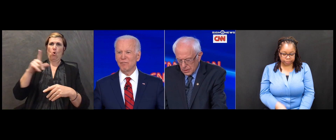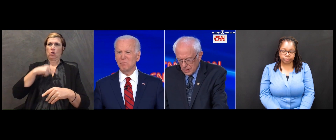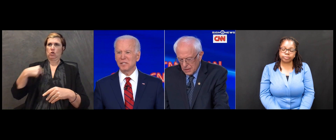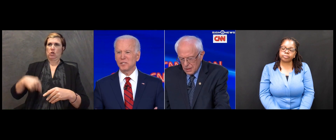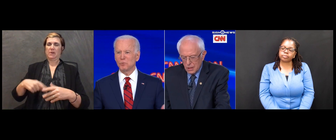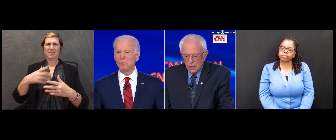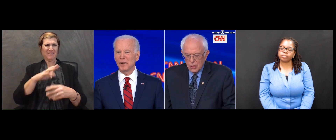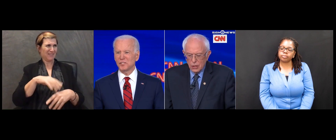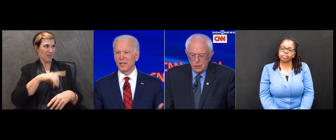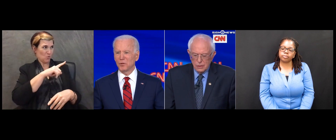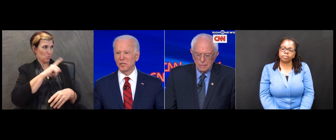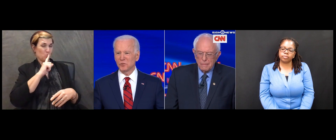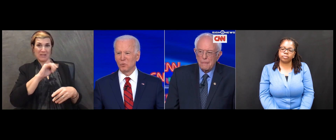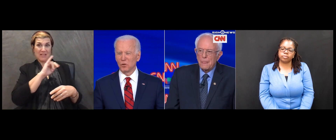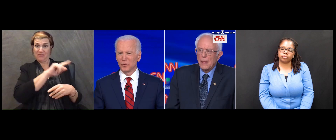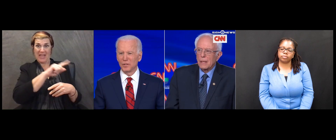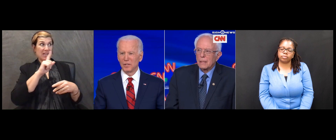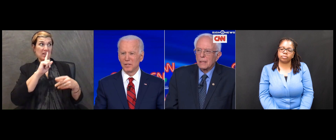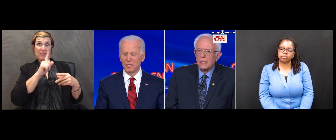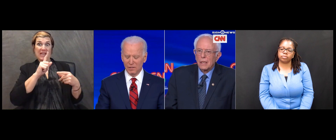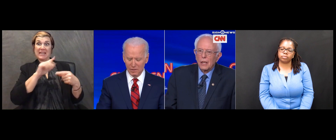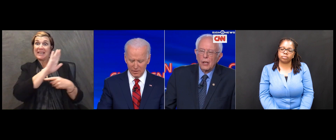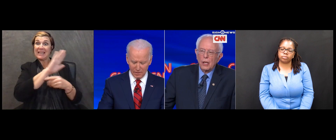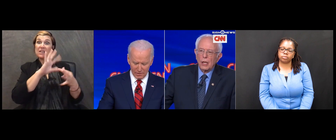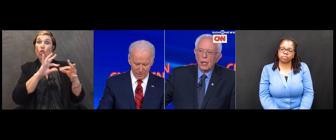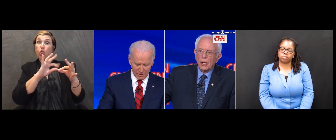to every message we want to send the rest of Senator the world. Sanders.